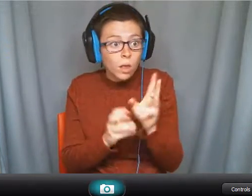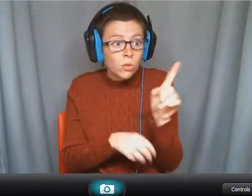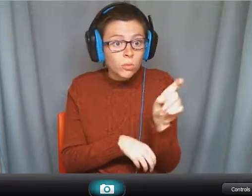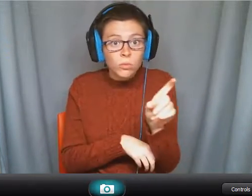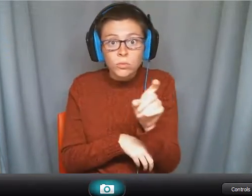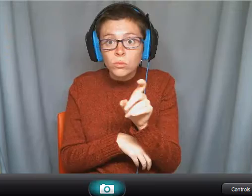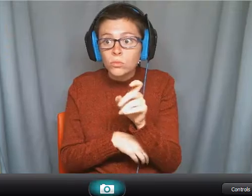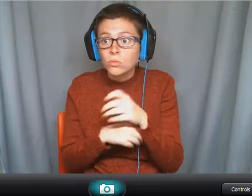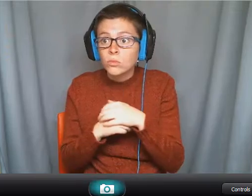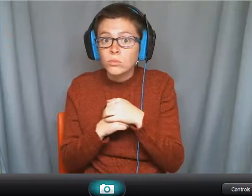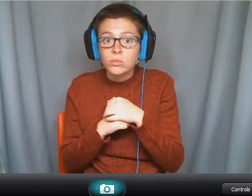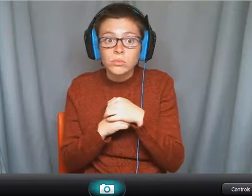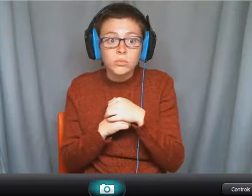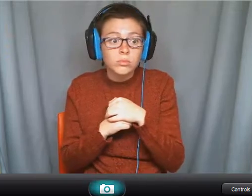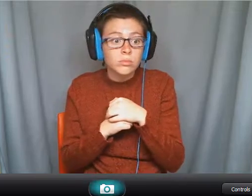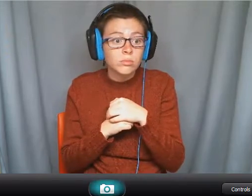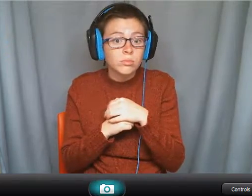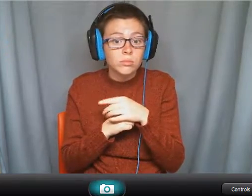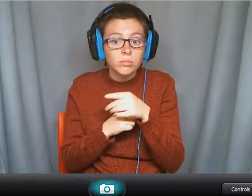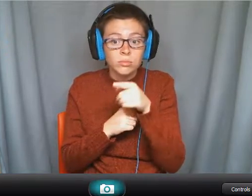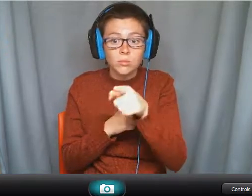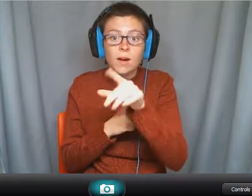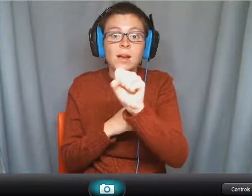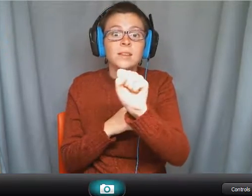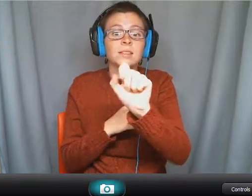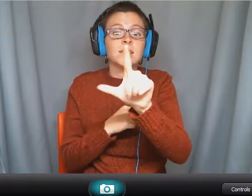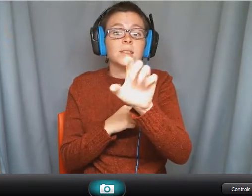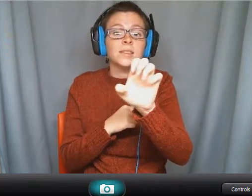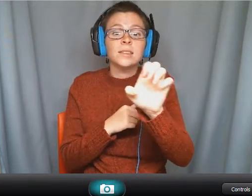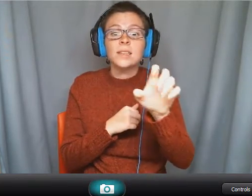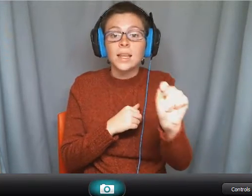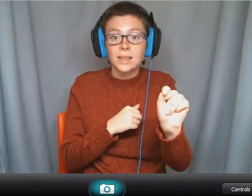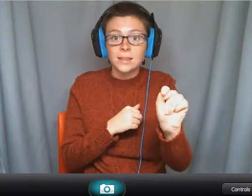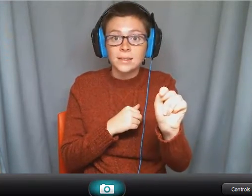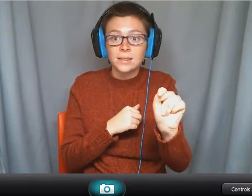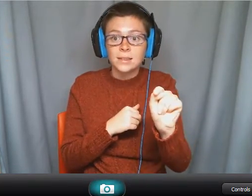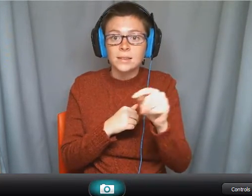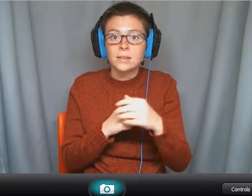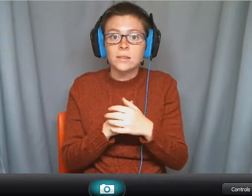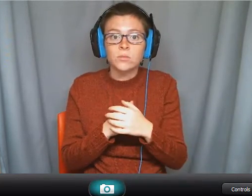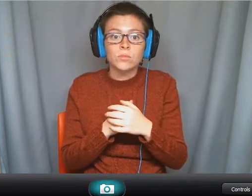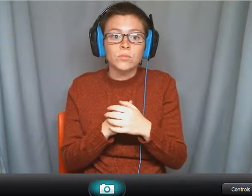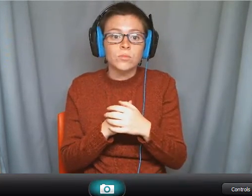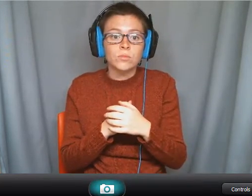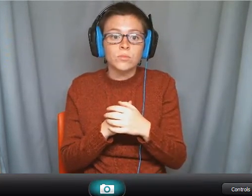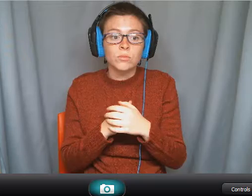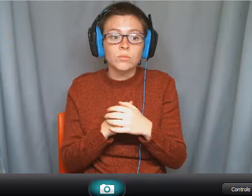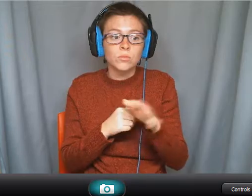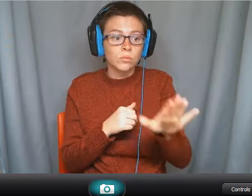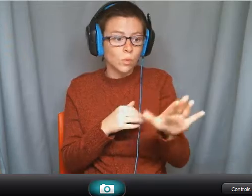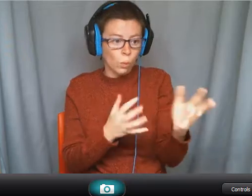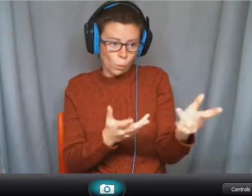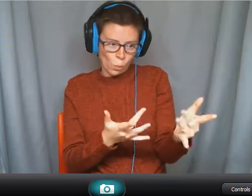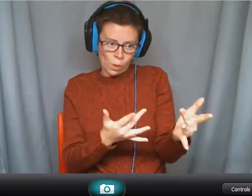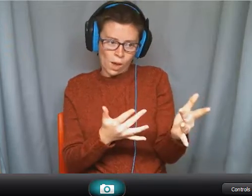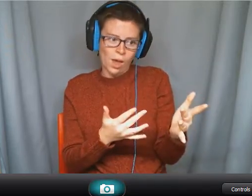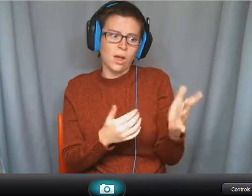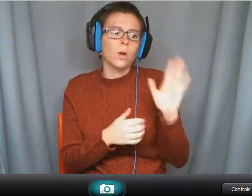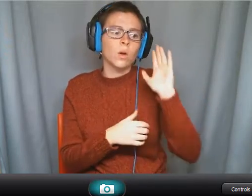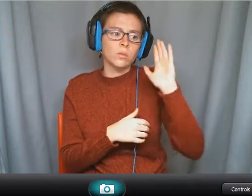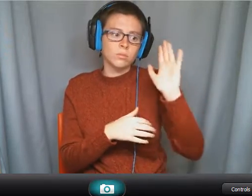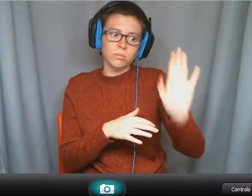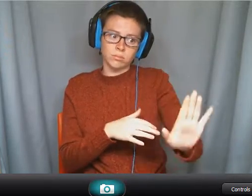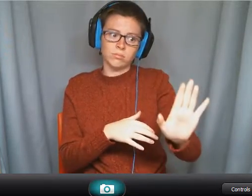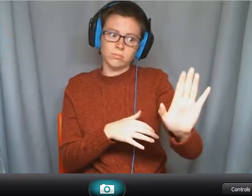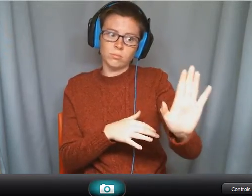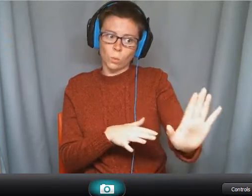turn. Caitlin? Snow. Good. When do you see snow, Caitlin? In the wintertime. Do you see it at